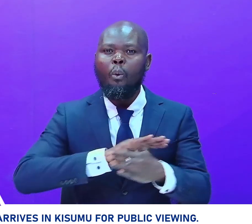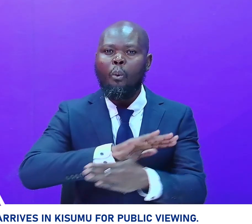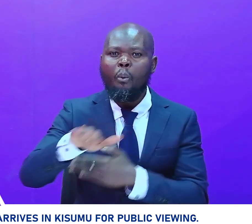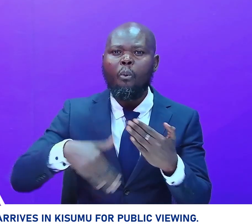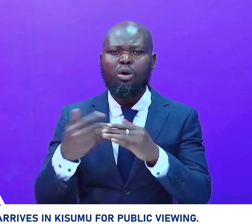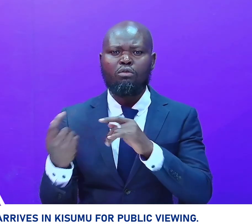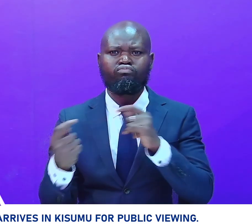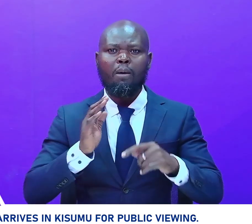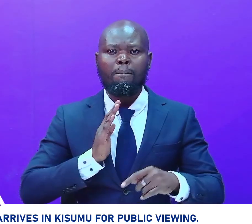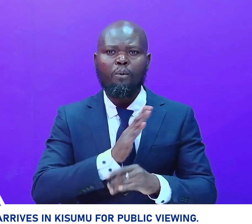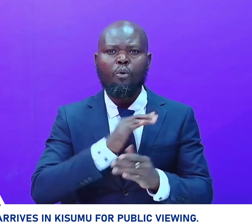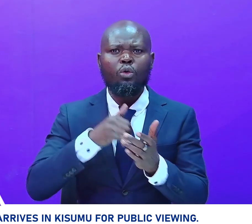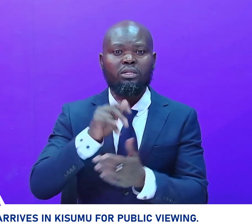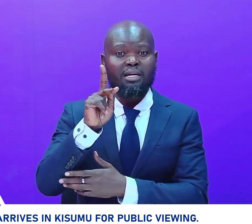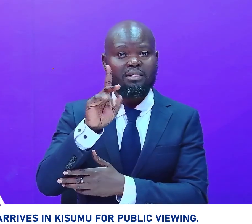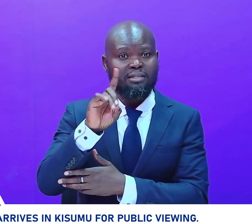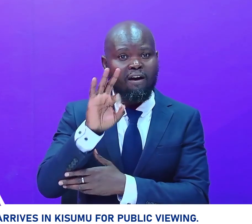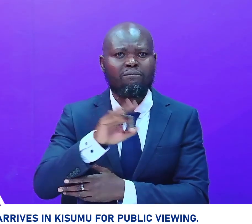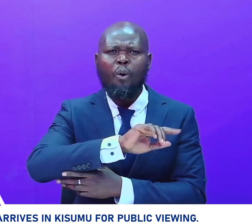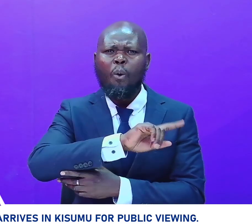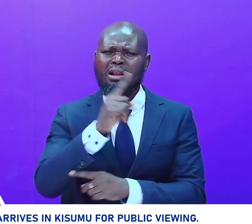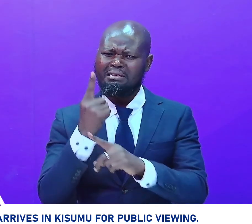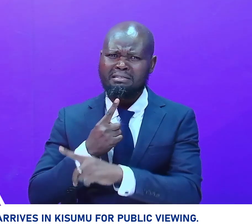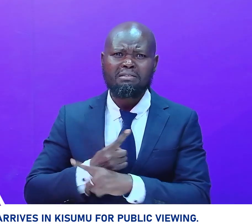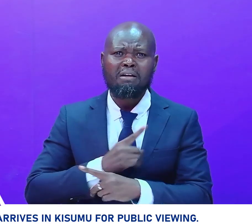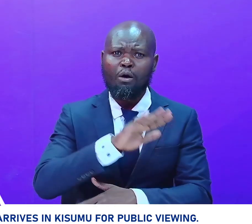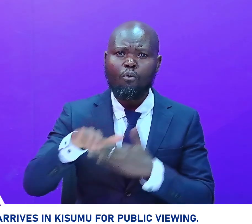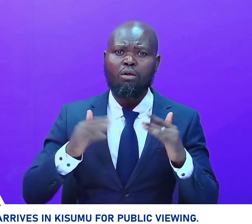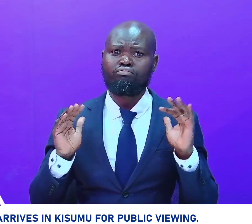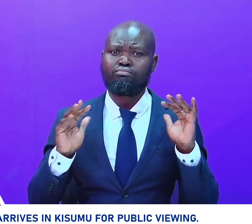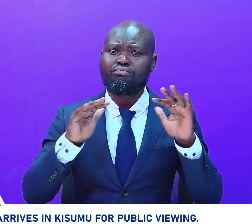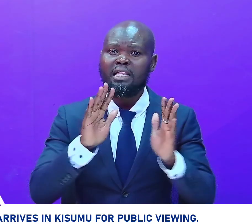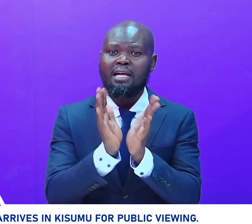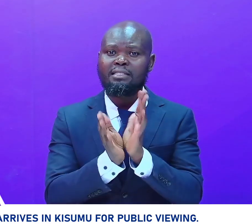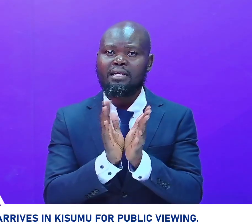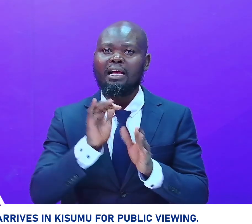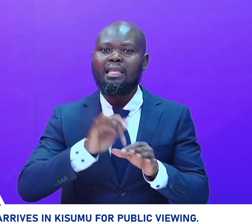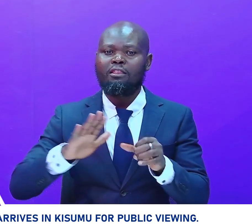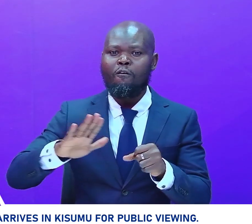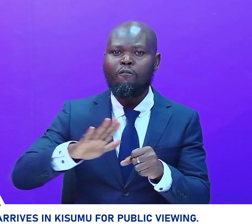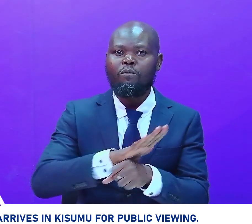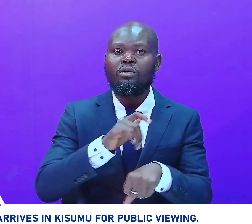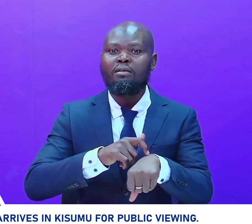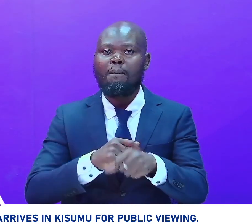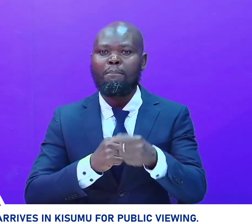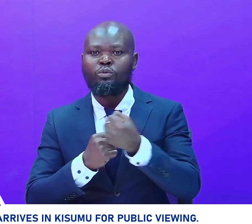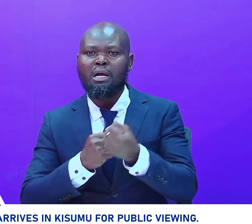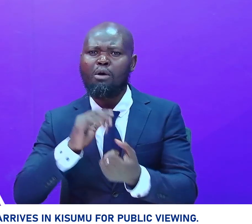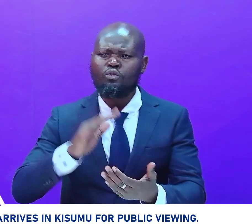aboard a KDF chopper. The atmosphere at the stadium was filled with songs, chants,